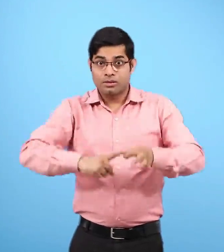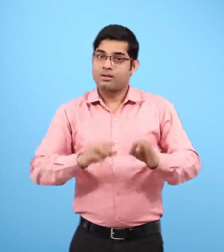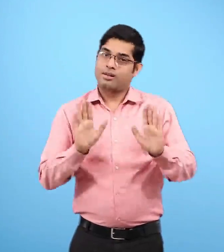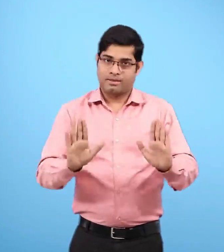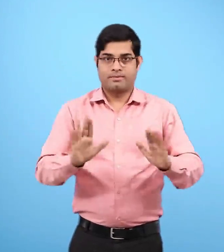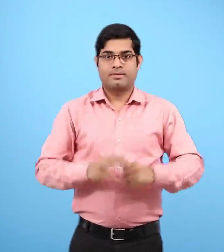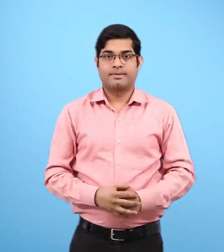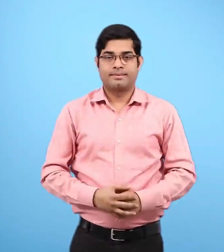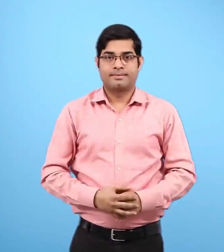question.